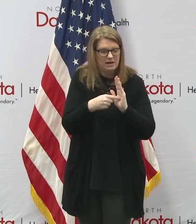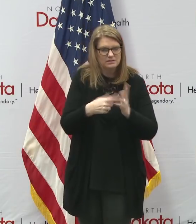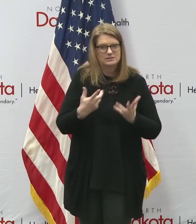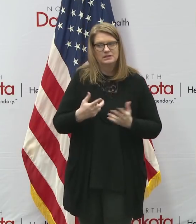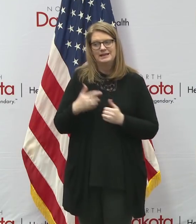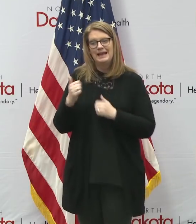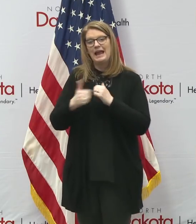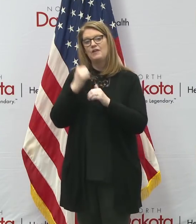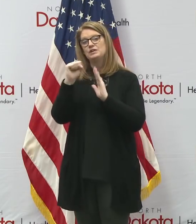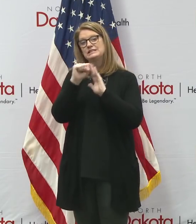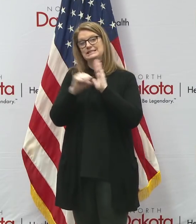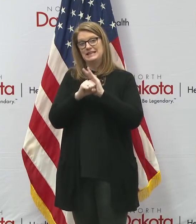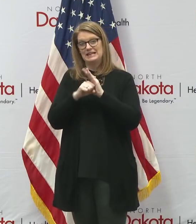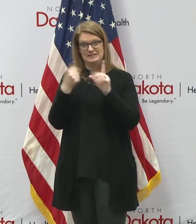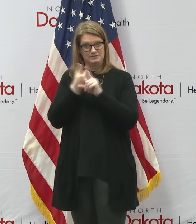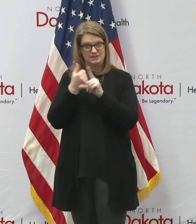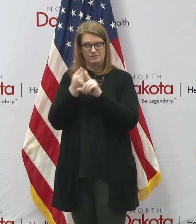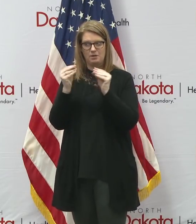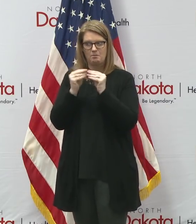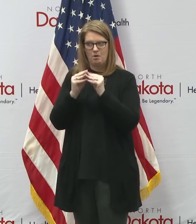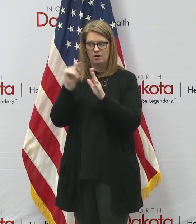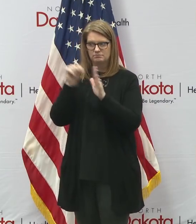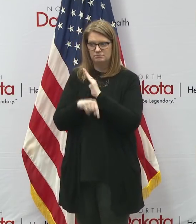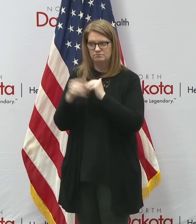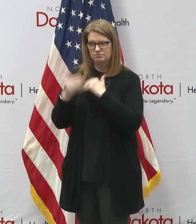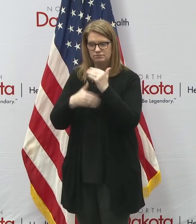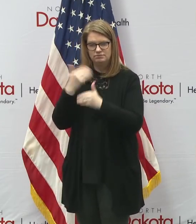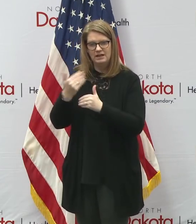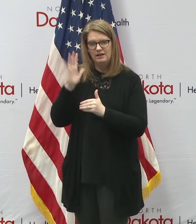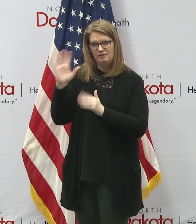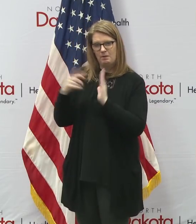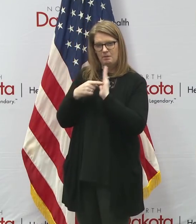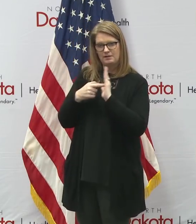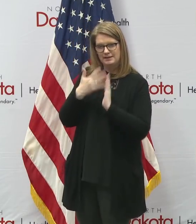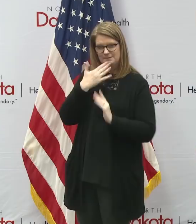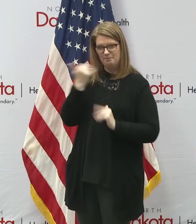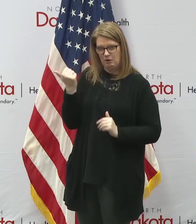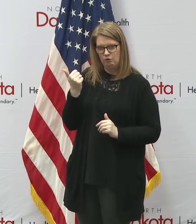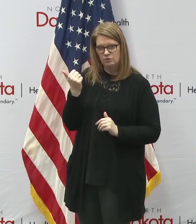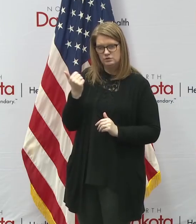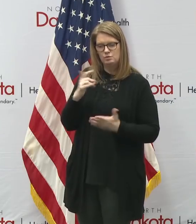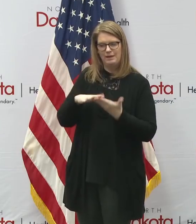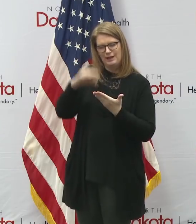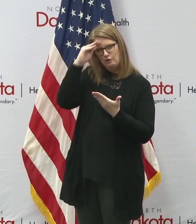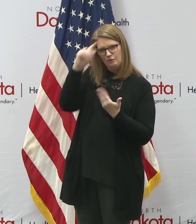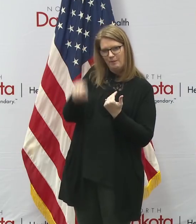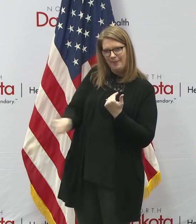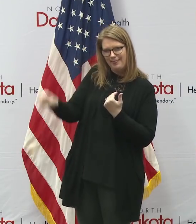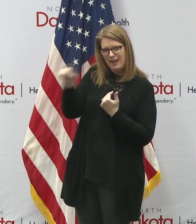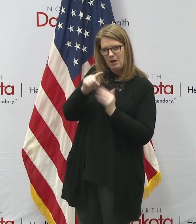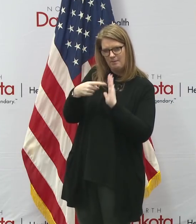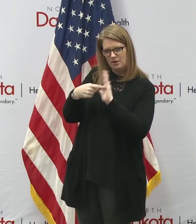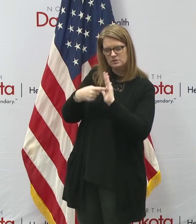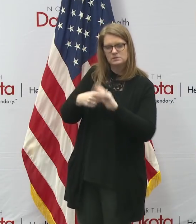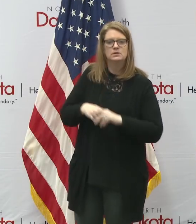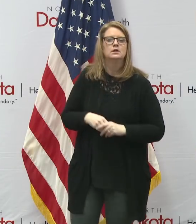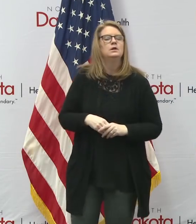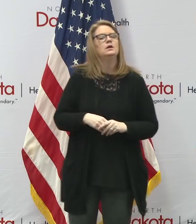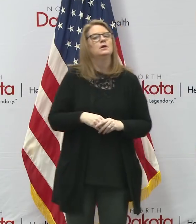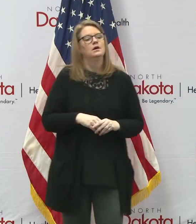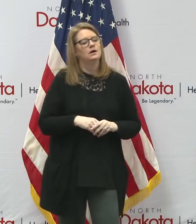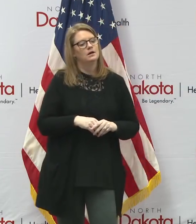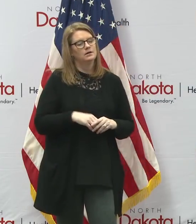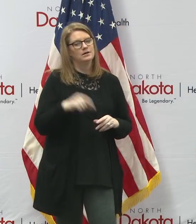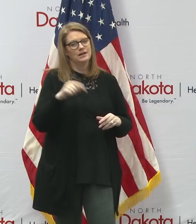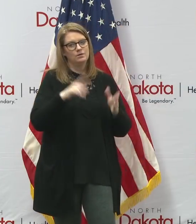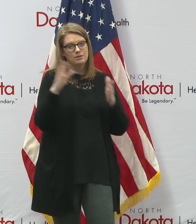further into their crisis, their modeling has gotten better, so we can learn from them. But what we can do when we're planning